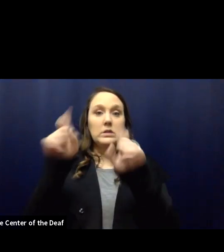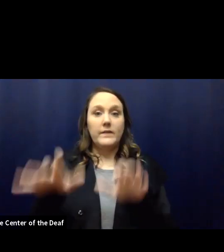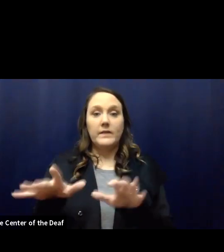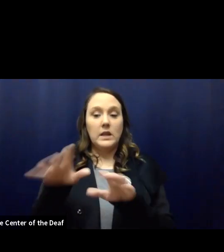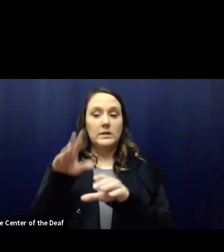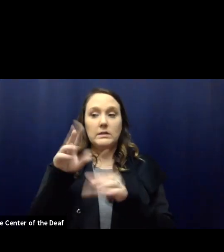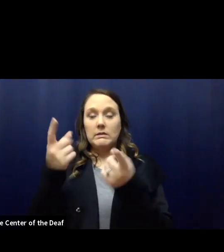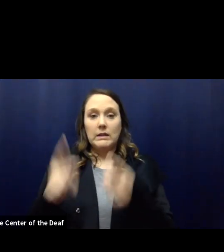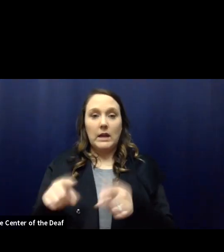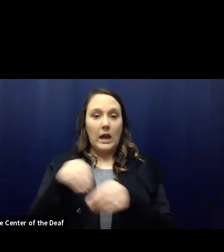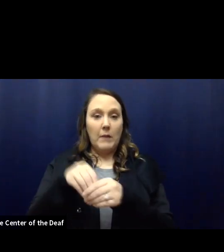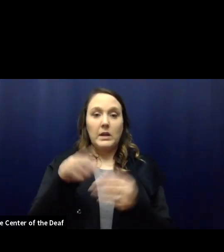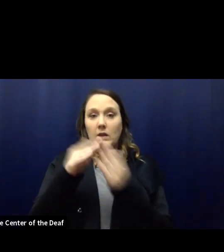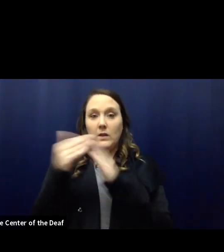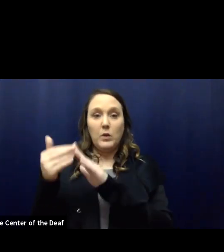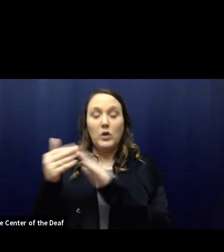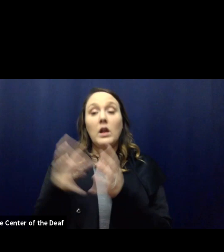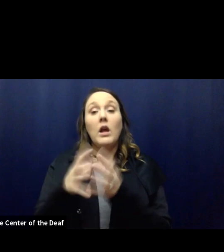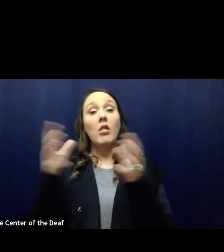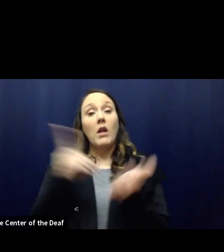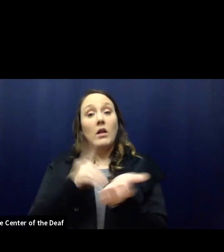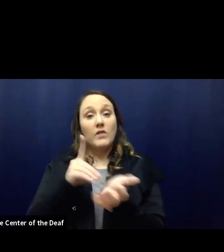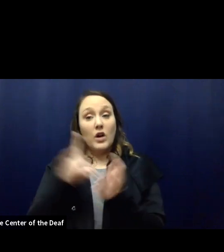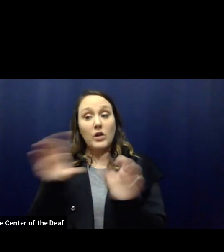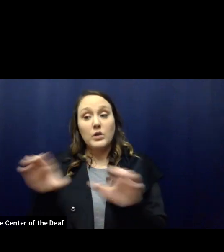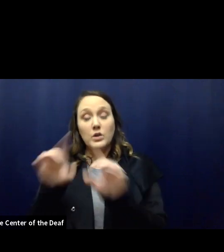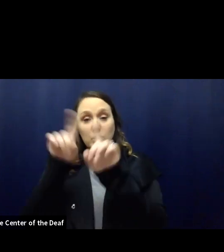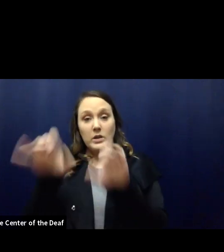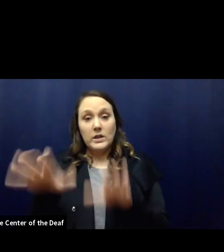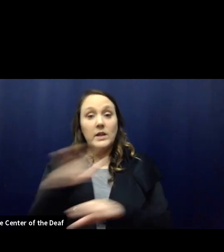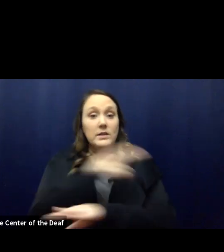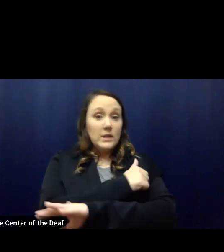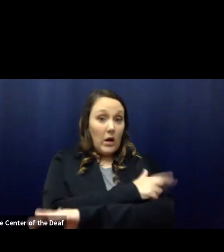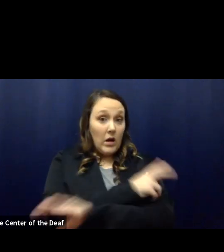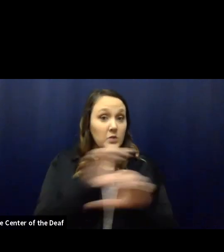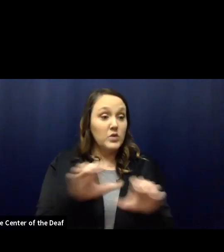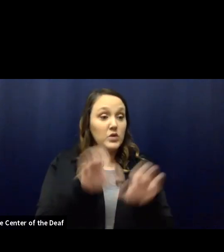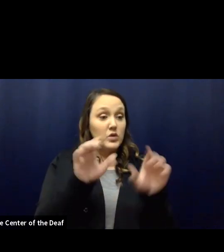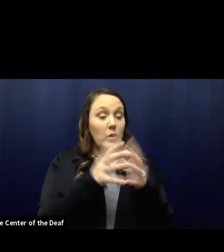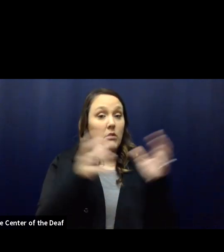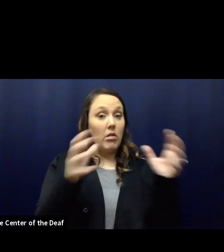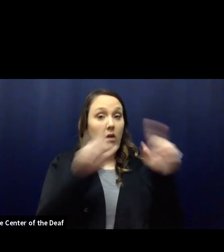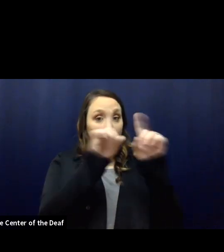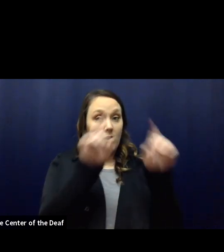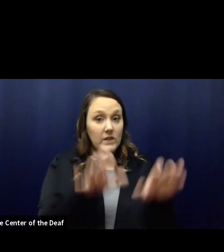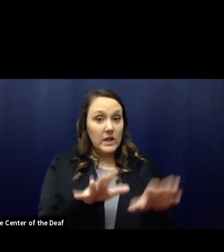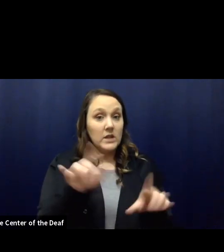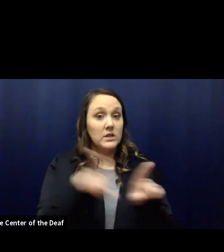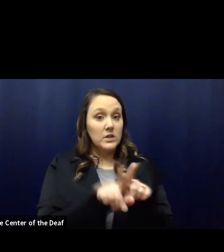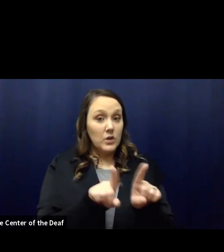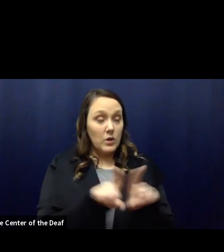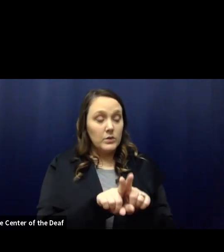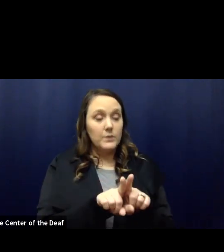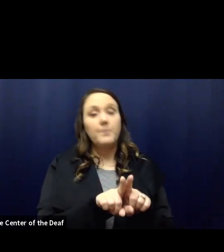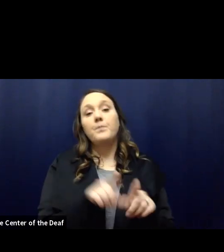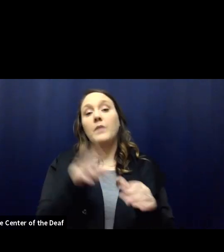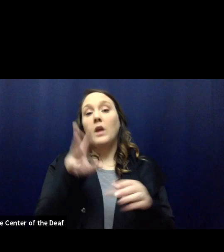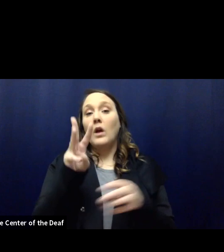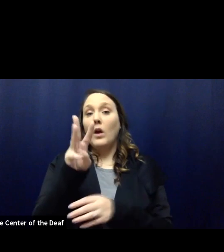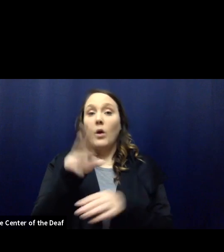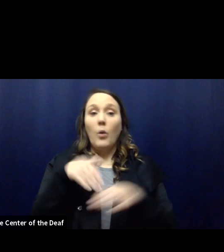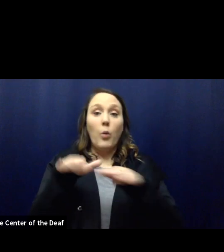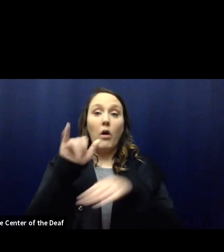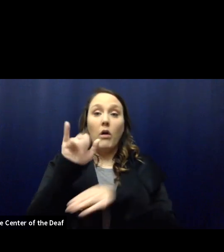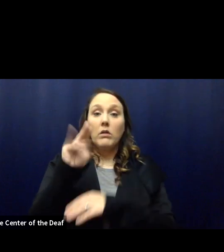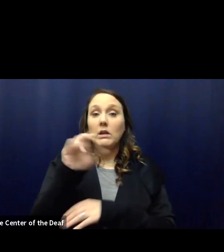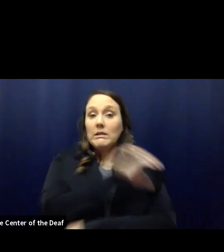community. Lots of providers are doing testing. The hospitals, as Dr. Gray said, they're doing a lot of testing as well. Walk-in clinics, it's